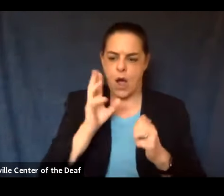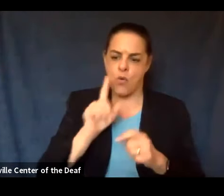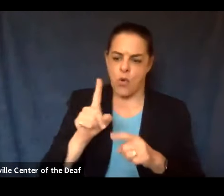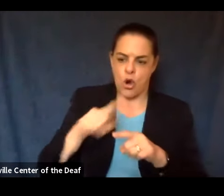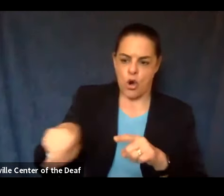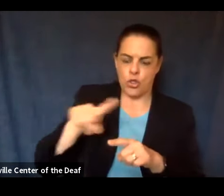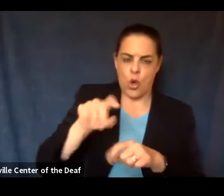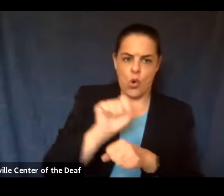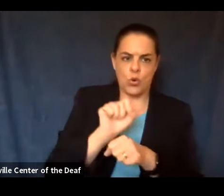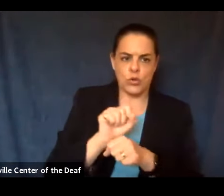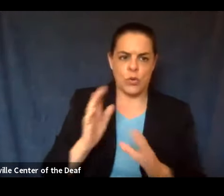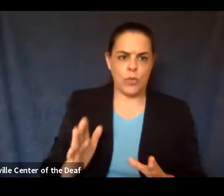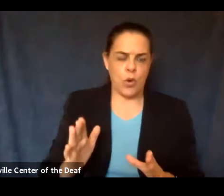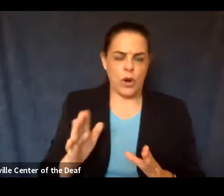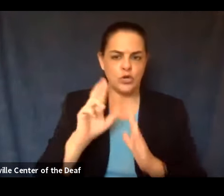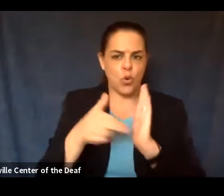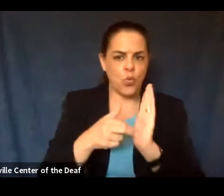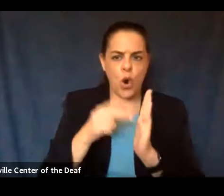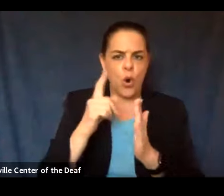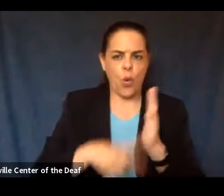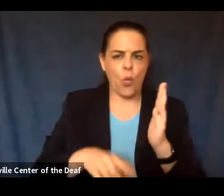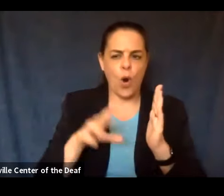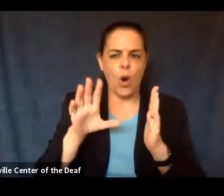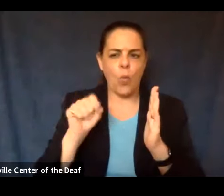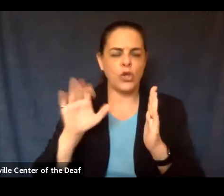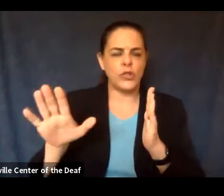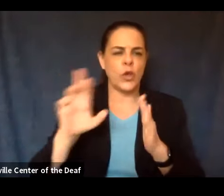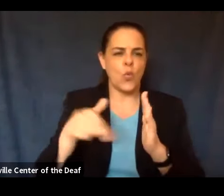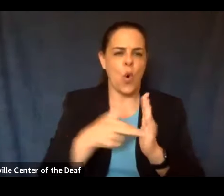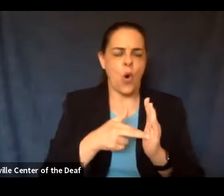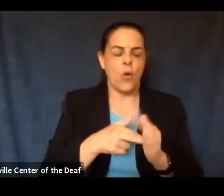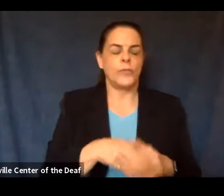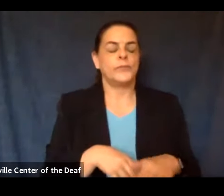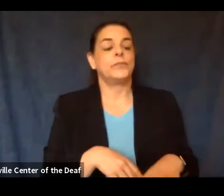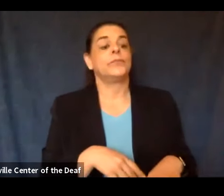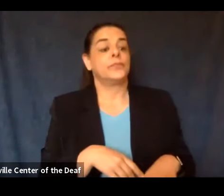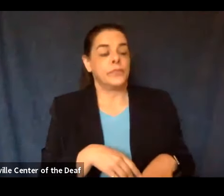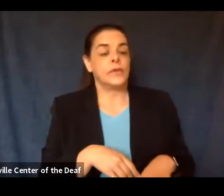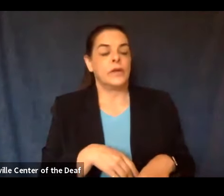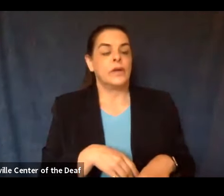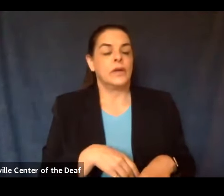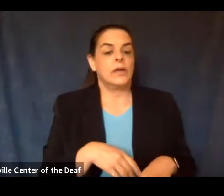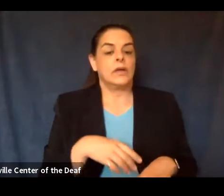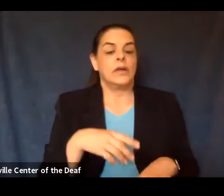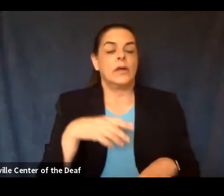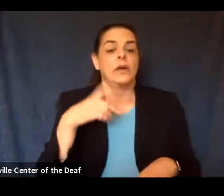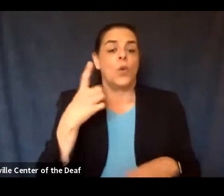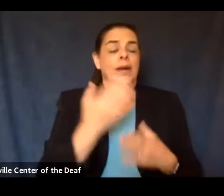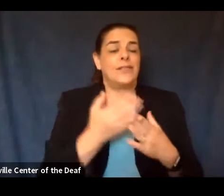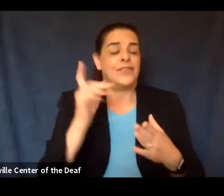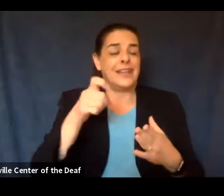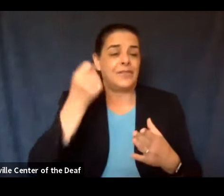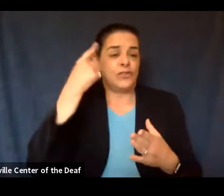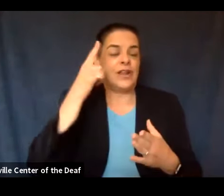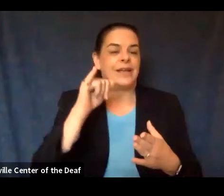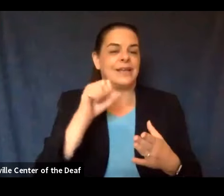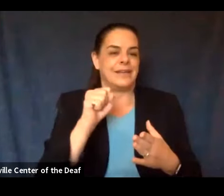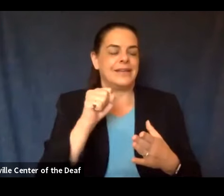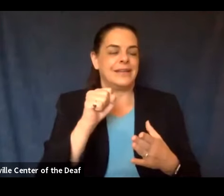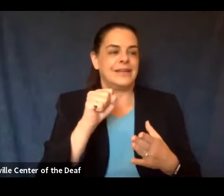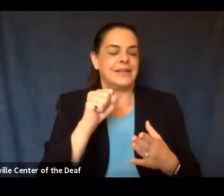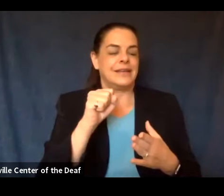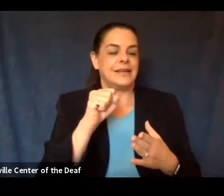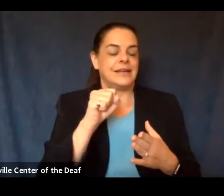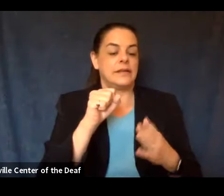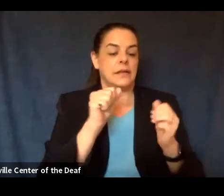employees' roles? Or what were the furloughed employees' roles? So one of the things to understand is that